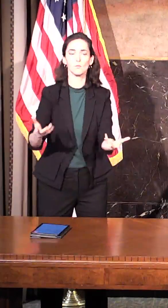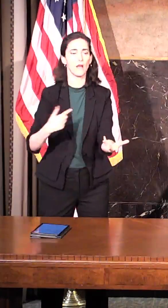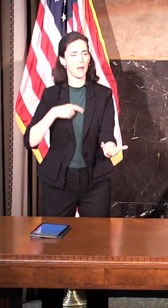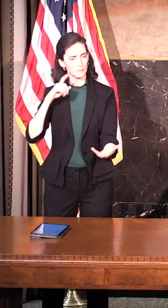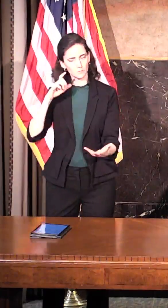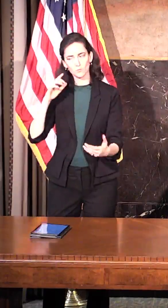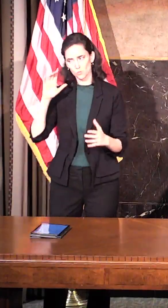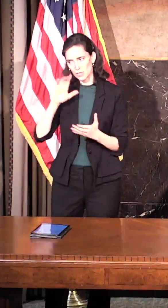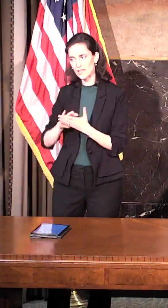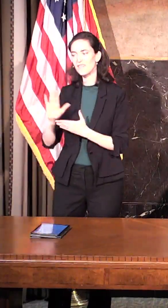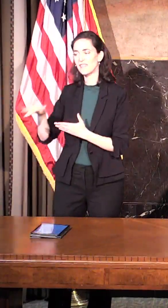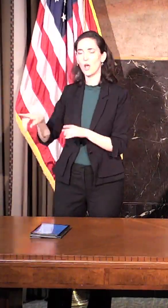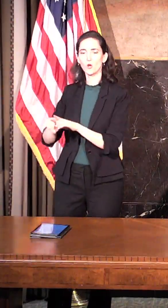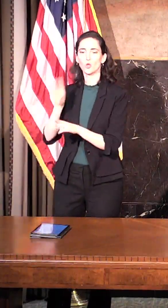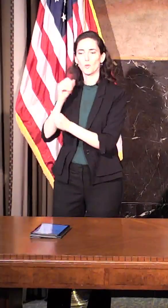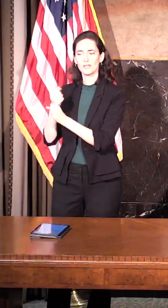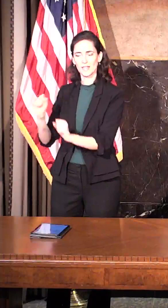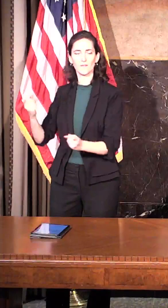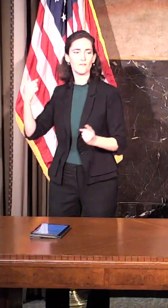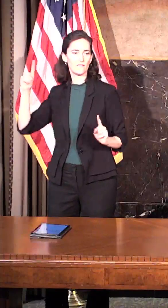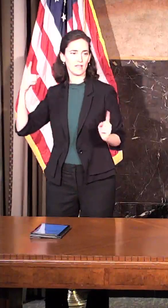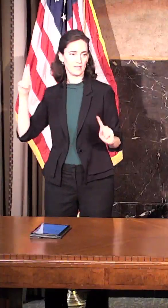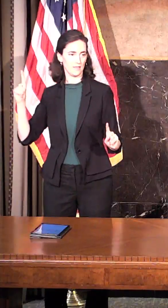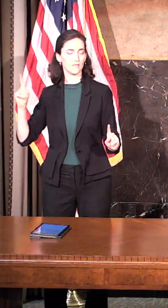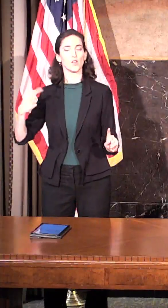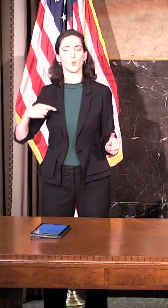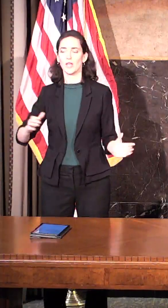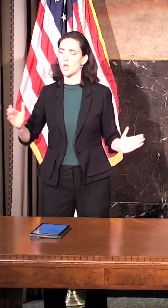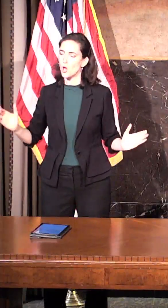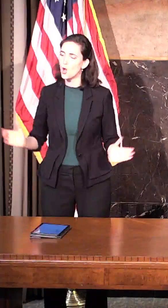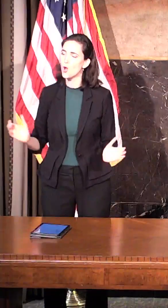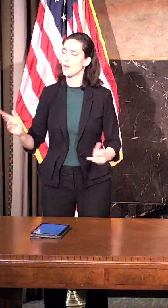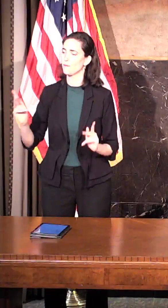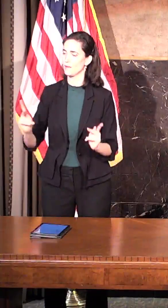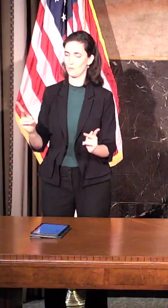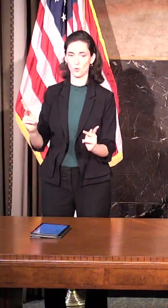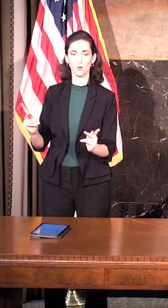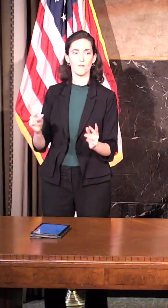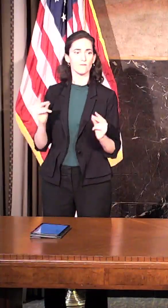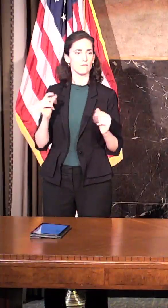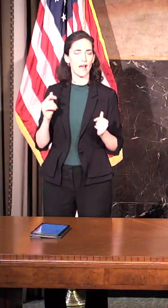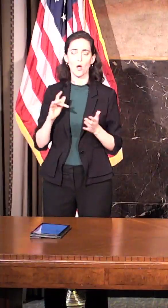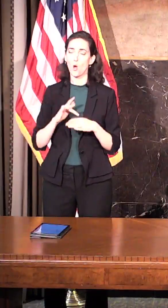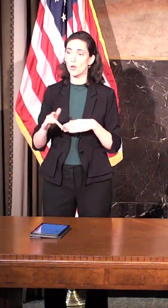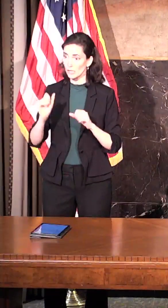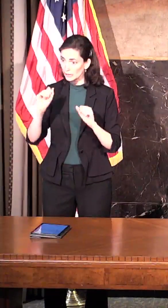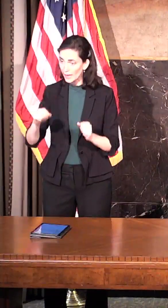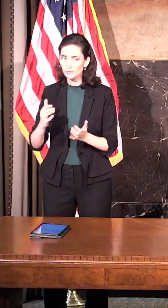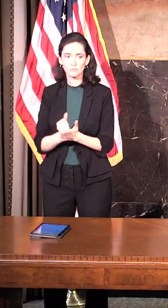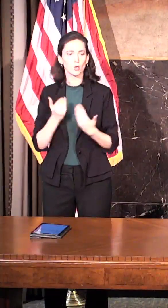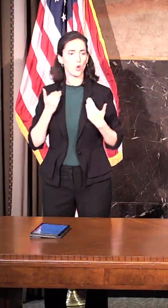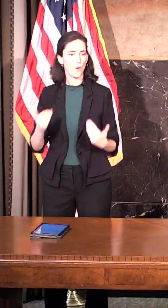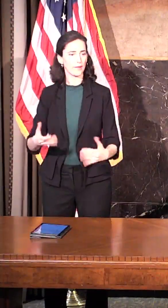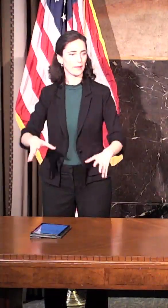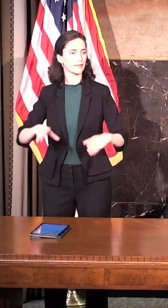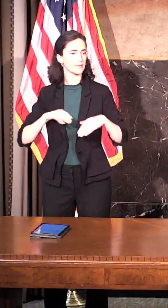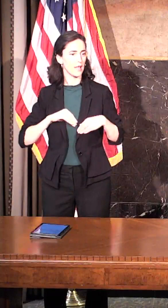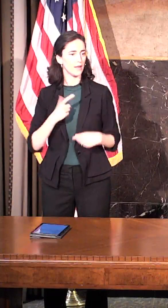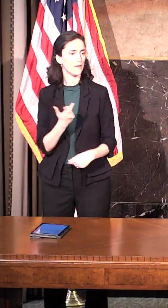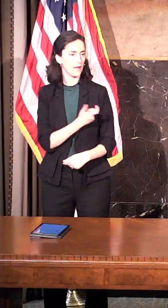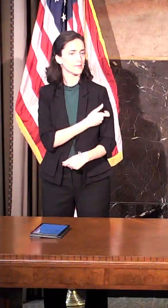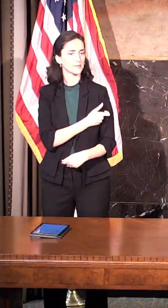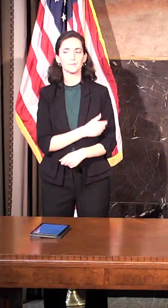safe and effective. And we encourage people to take advantage of the earliest opportunity, once you're able to do so, to